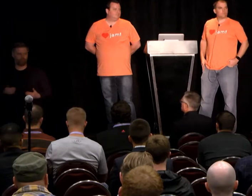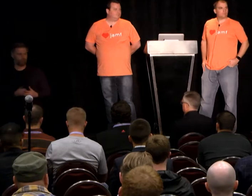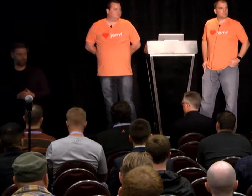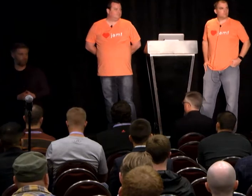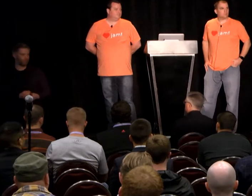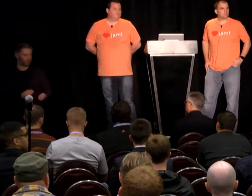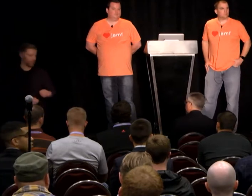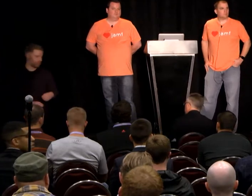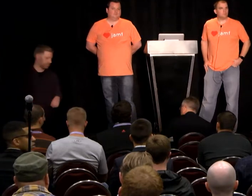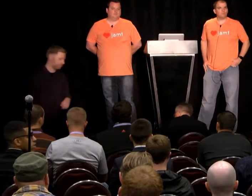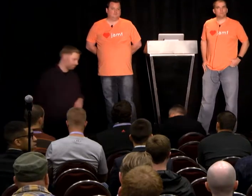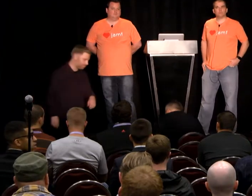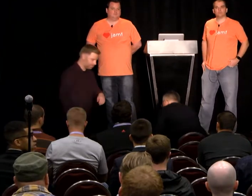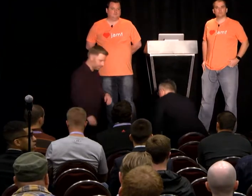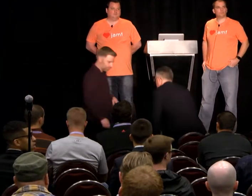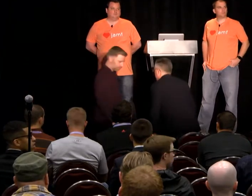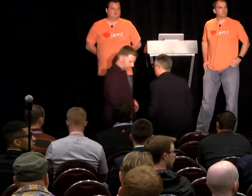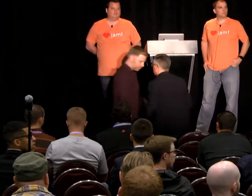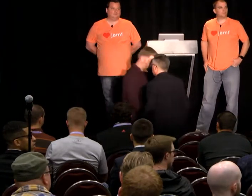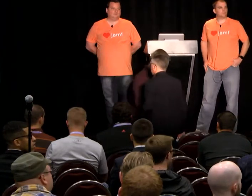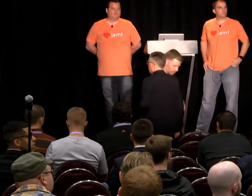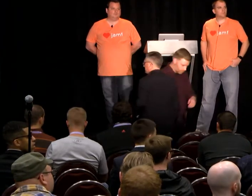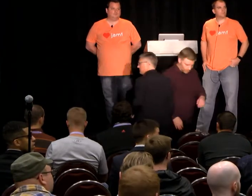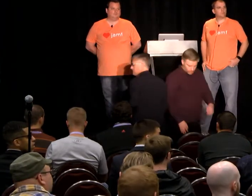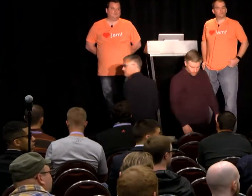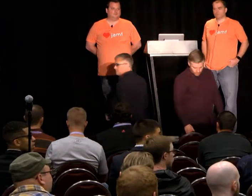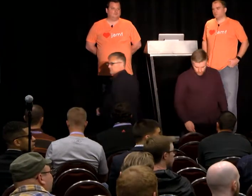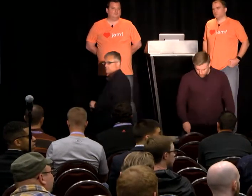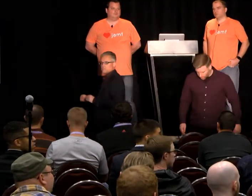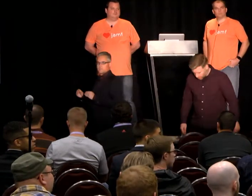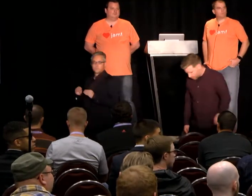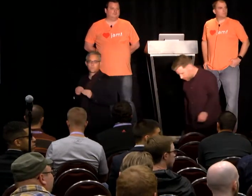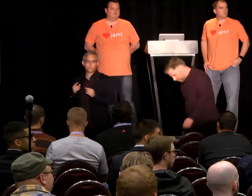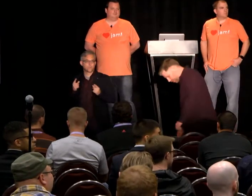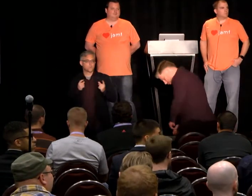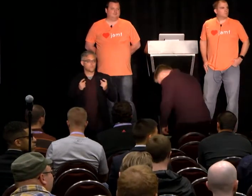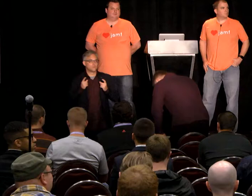any more questions from the audience?